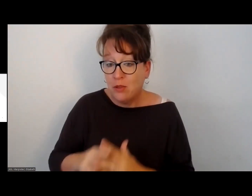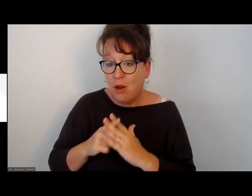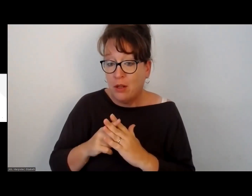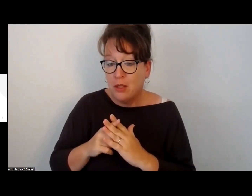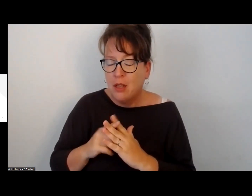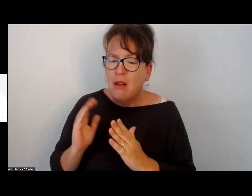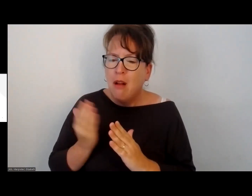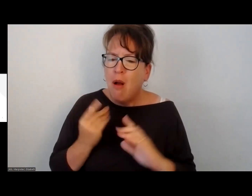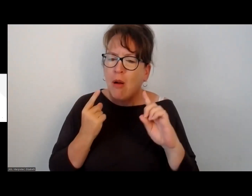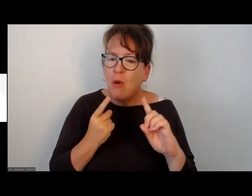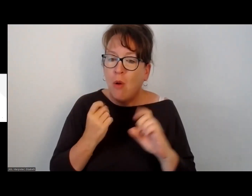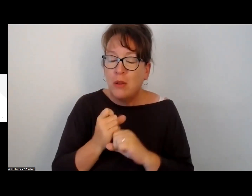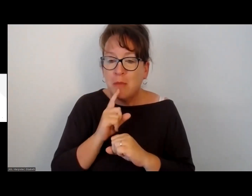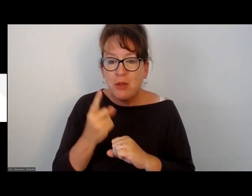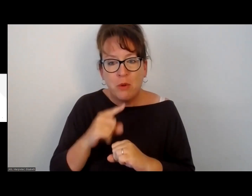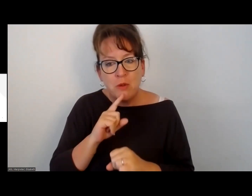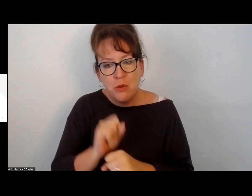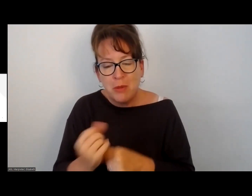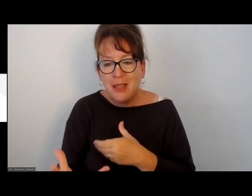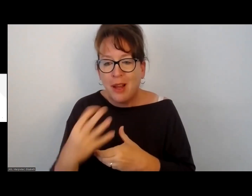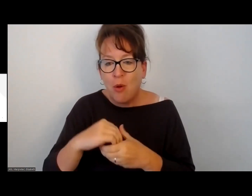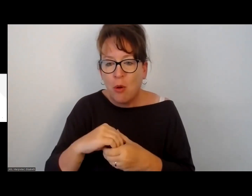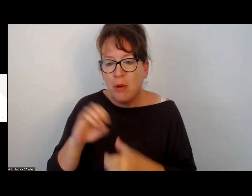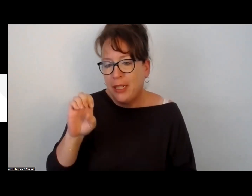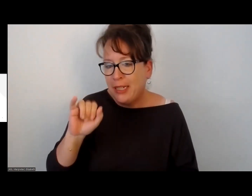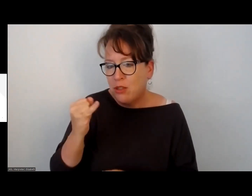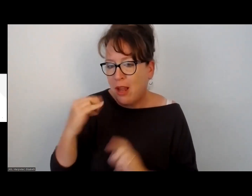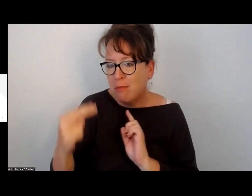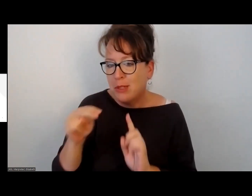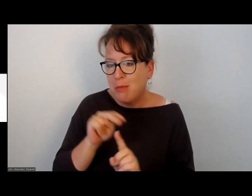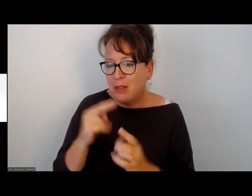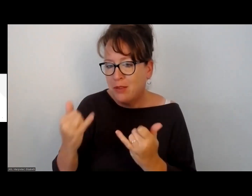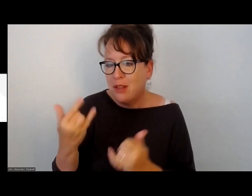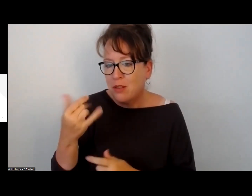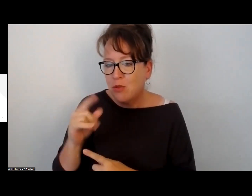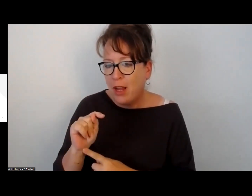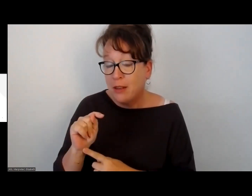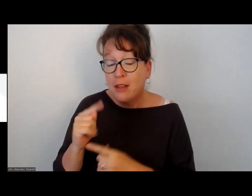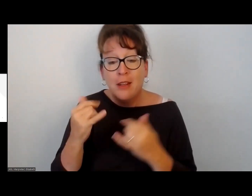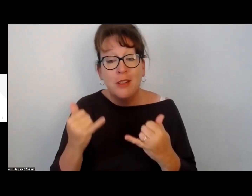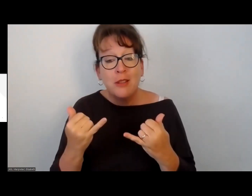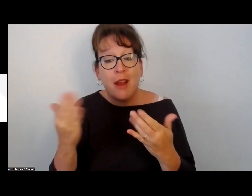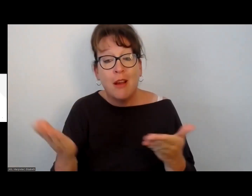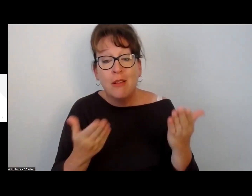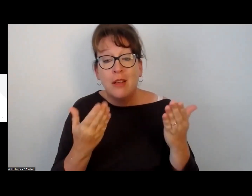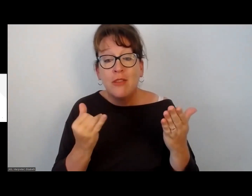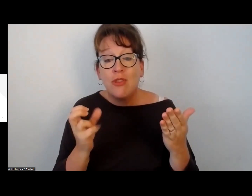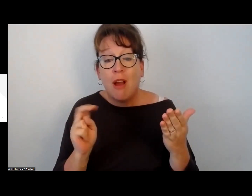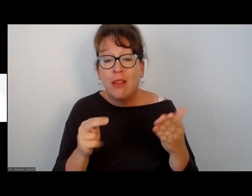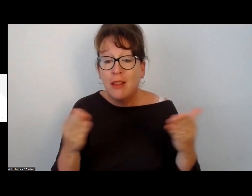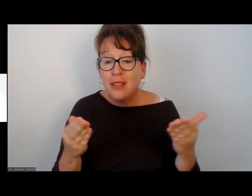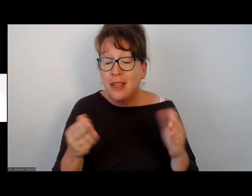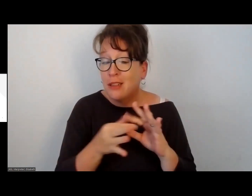about incorporating environmental justice perspectives. And so Jonathan is here to speak a little bit about the